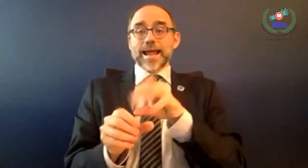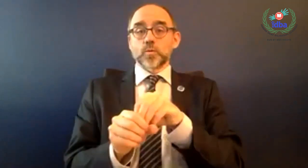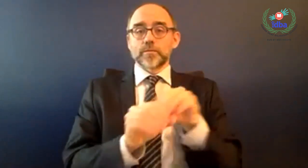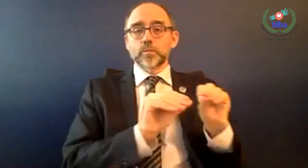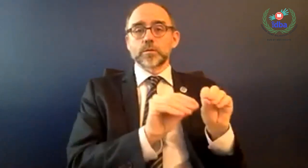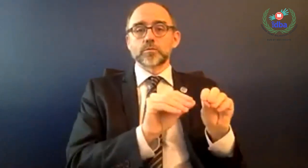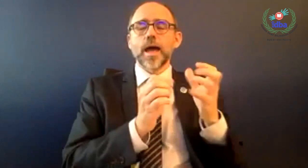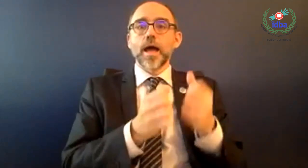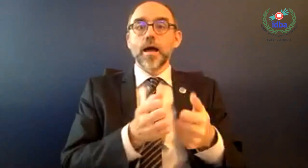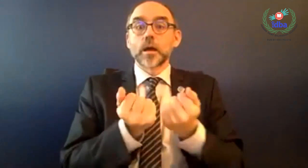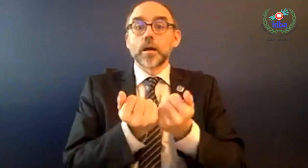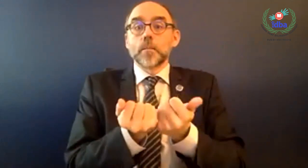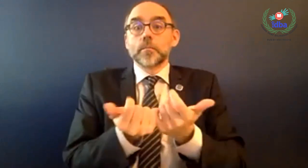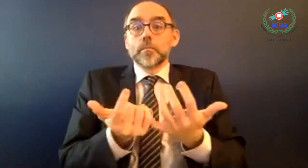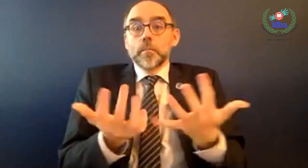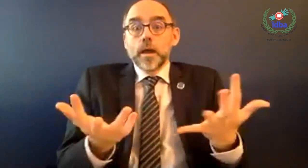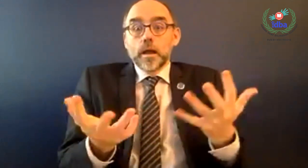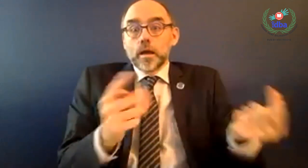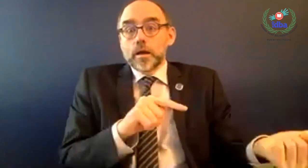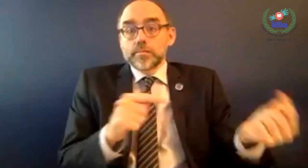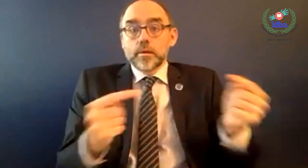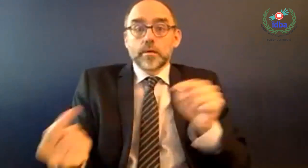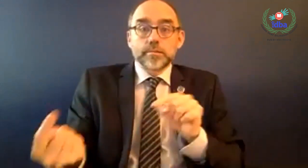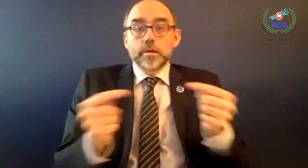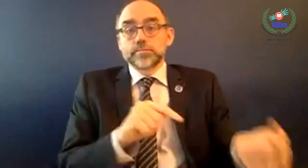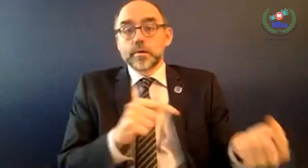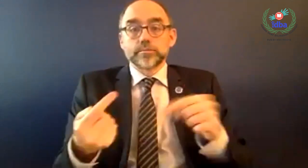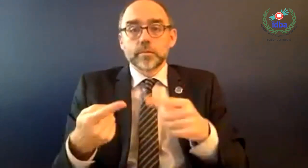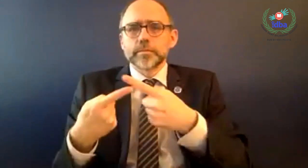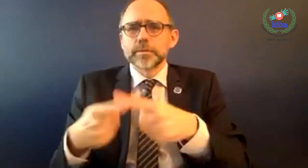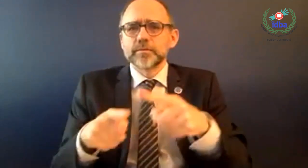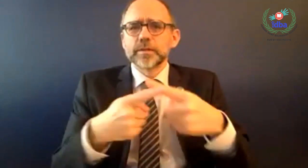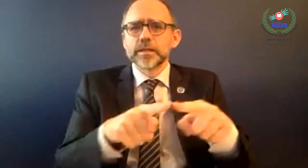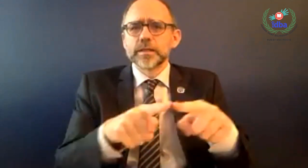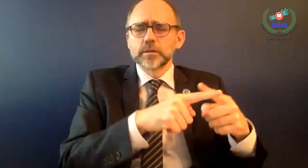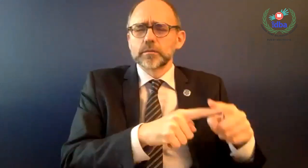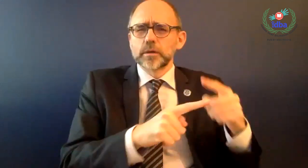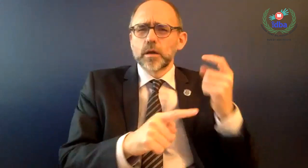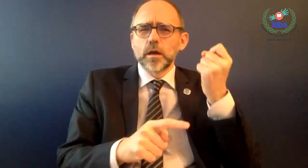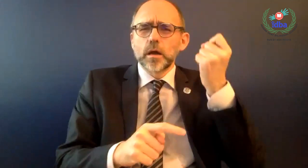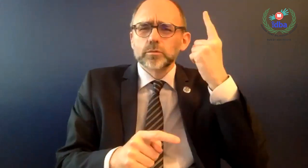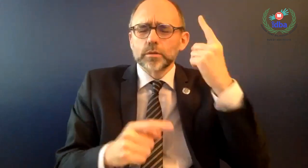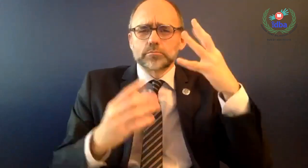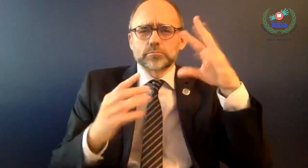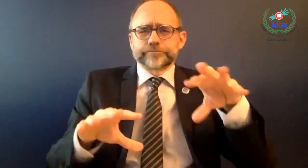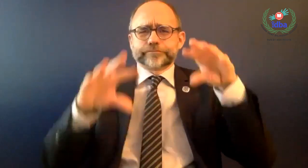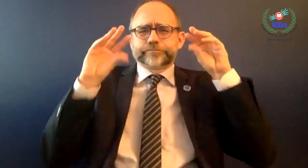So inclusive education, this term, there are a lot many debates and different perspectives towards inclusive